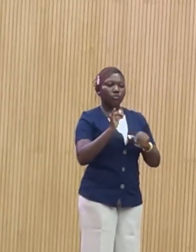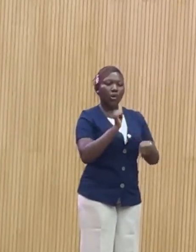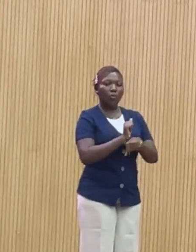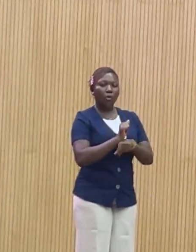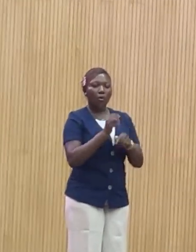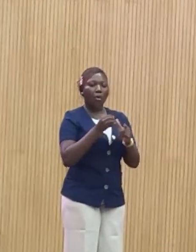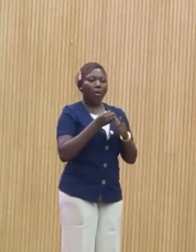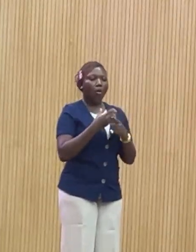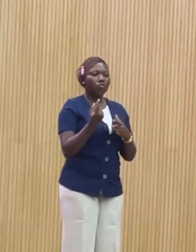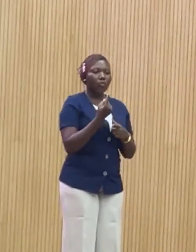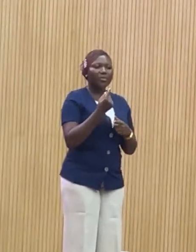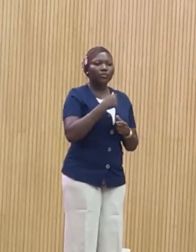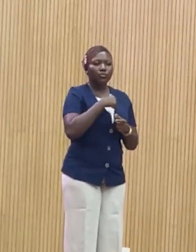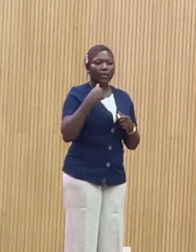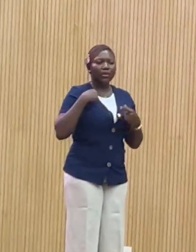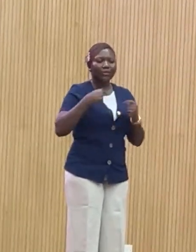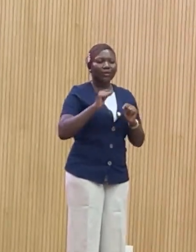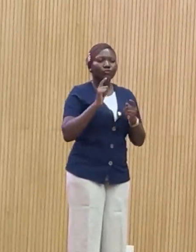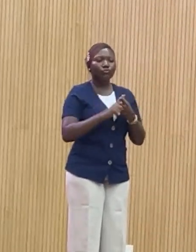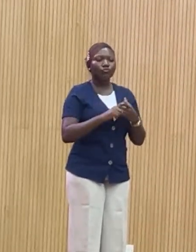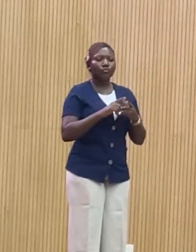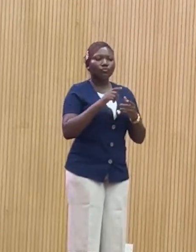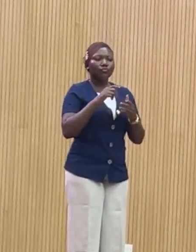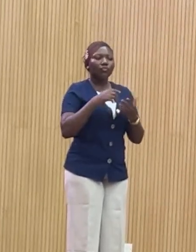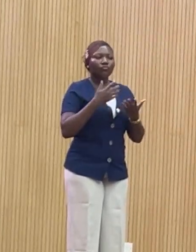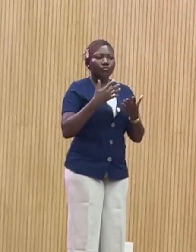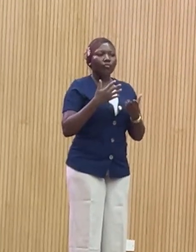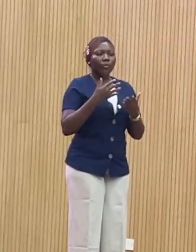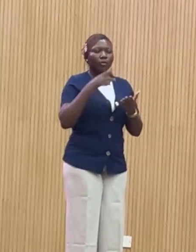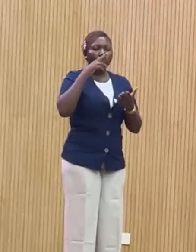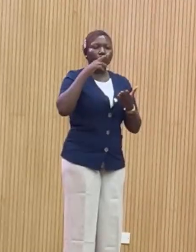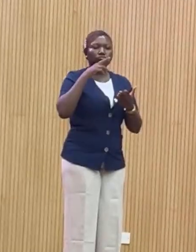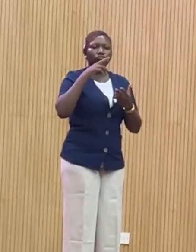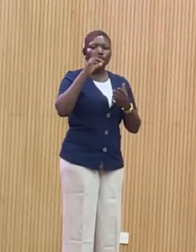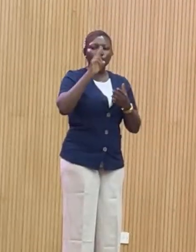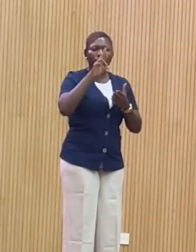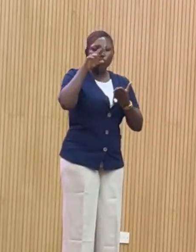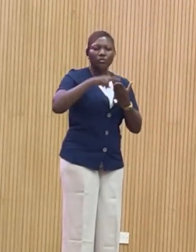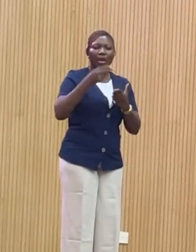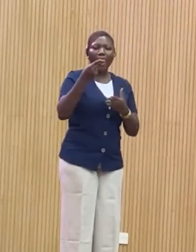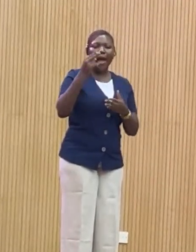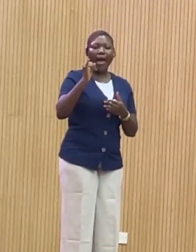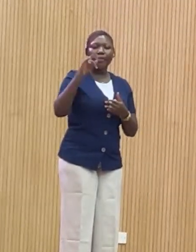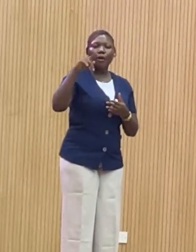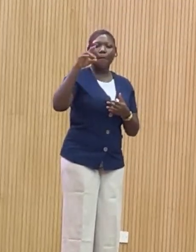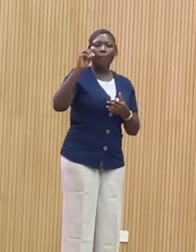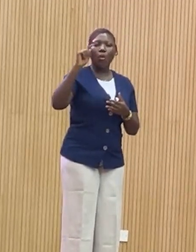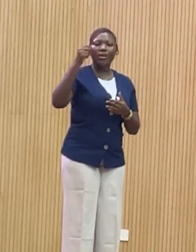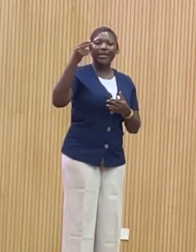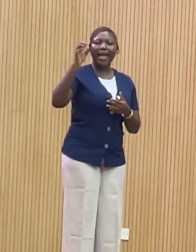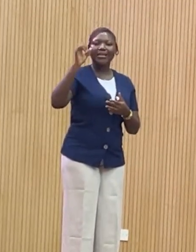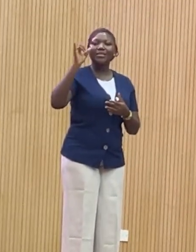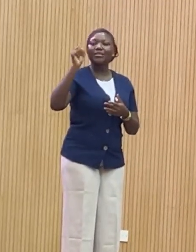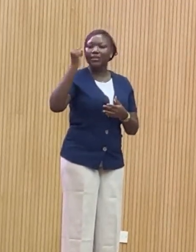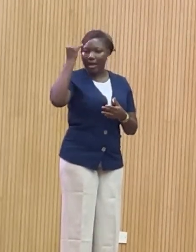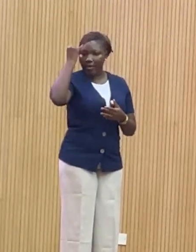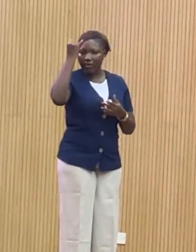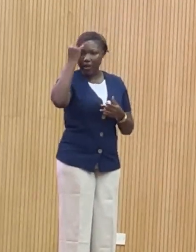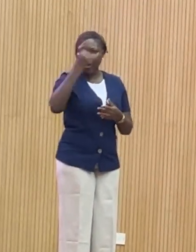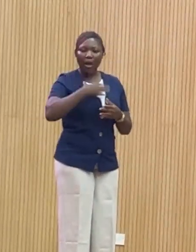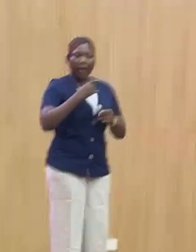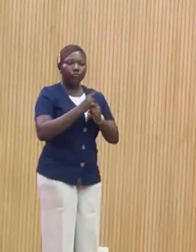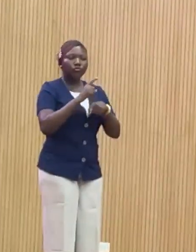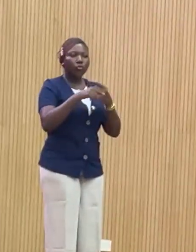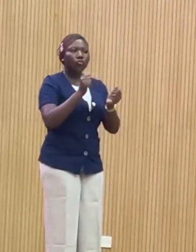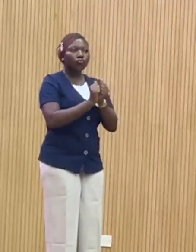we do try to reduce accuracies. In fact, we've trained. I wasn't able to go into great detail to the length that we've gone to with